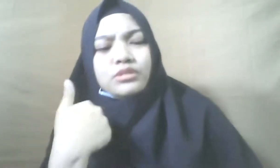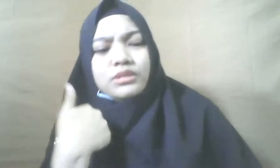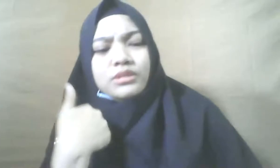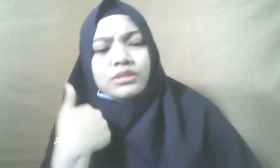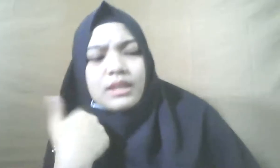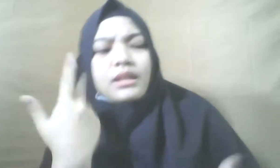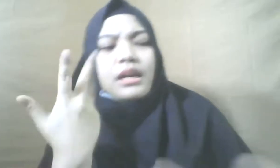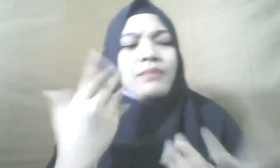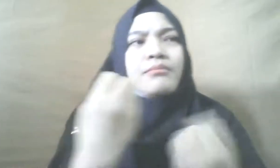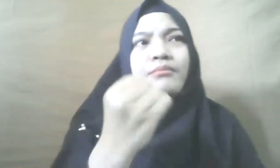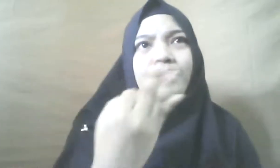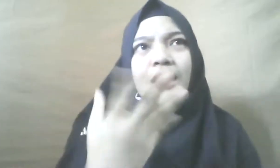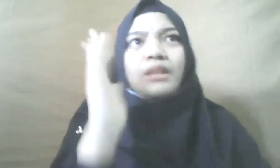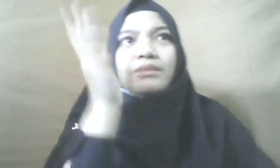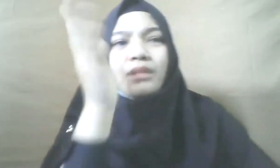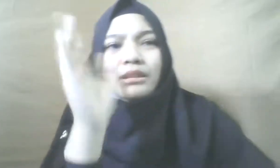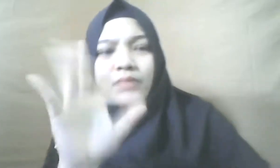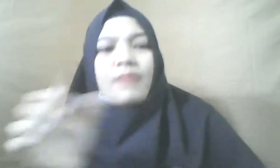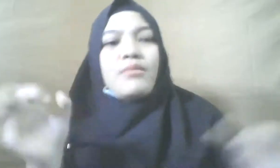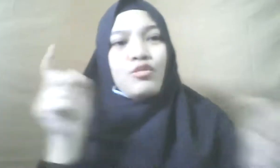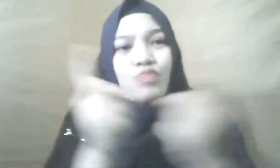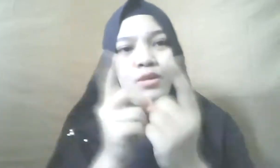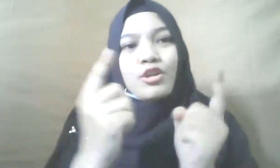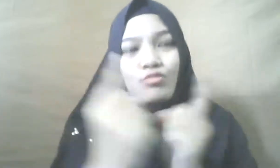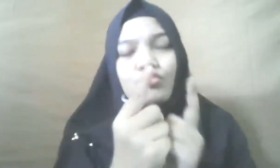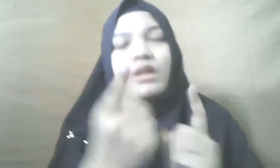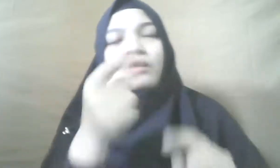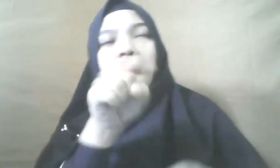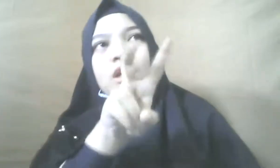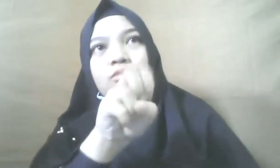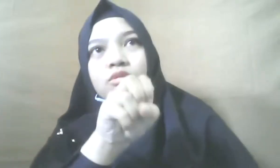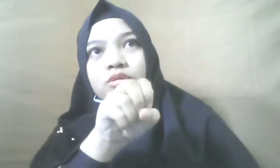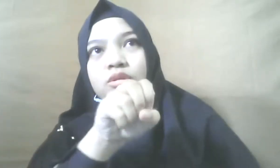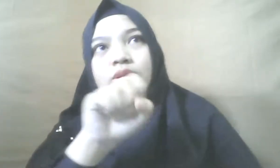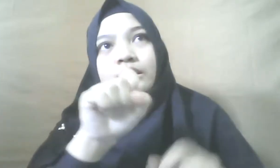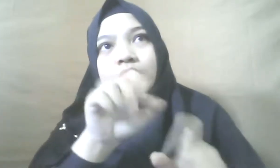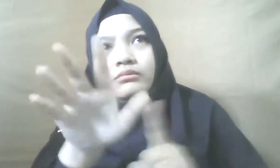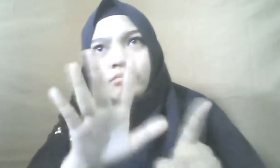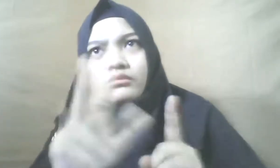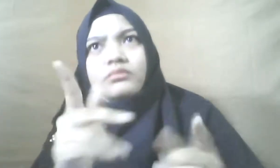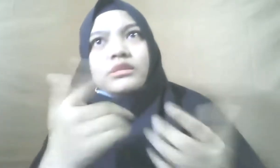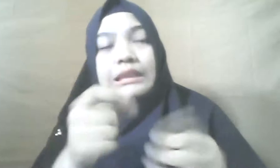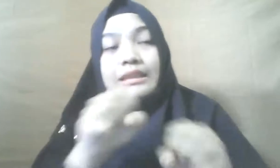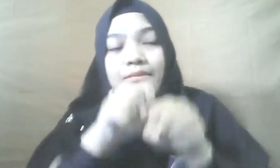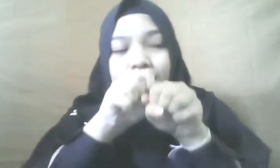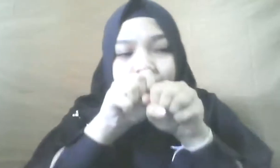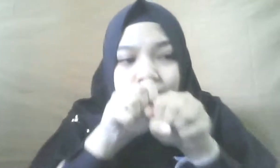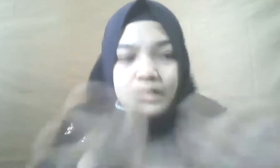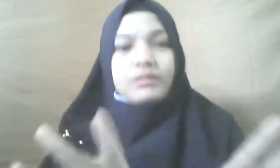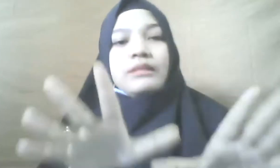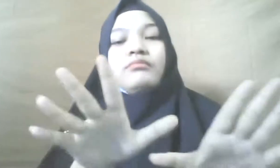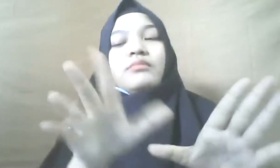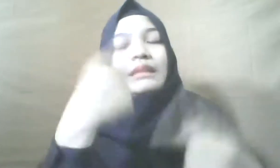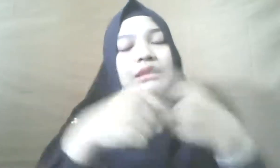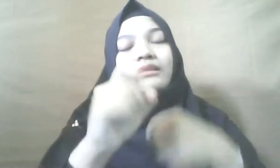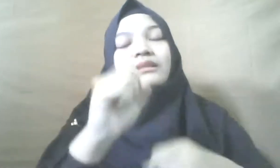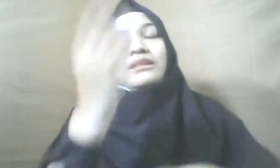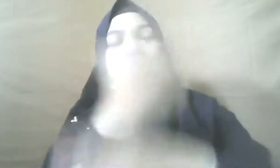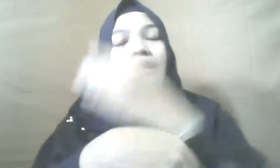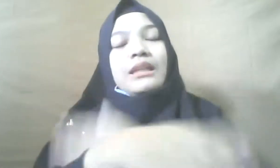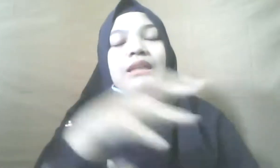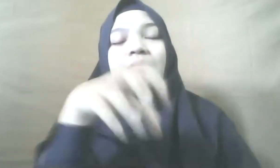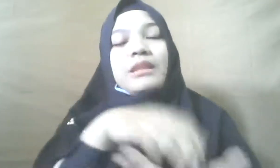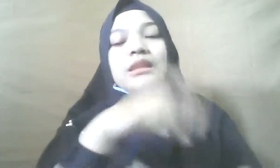conferences since 2015, and also we publish publications around disabilities in Indonesia. So I would like to